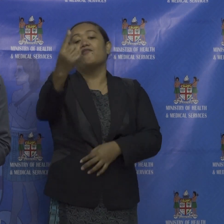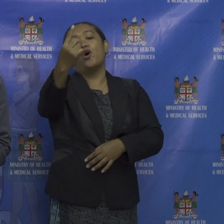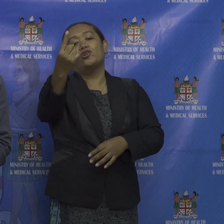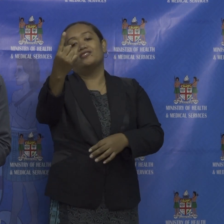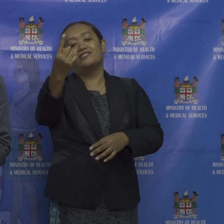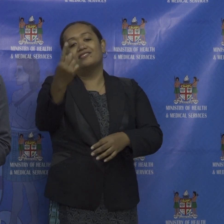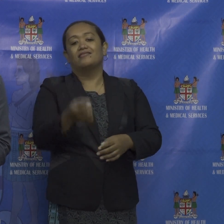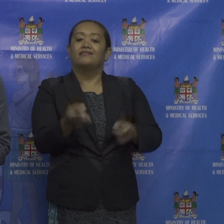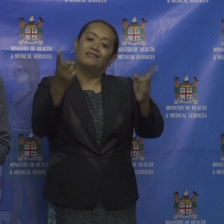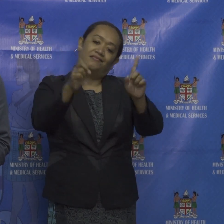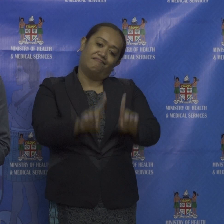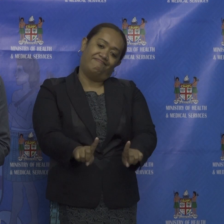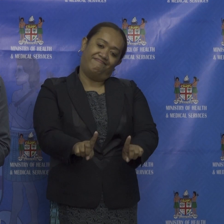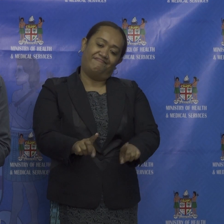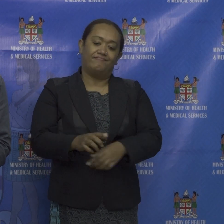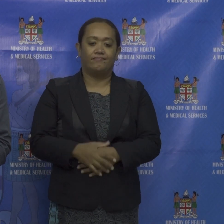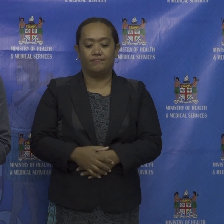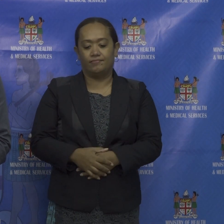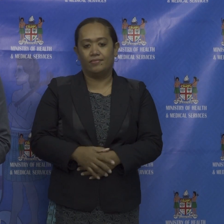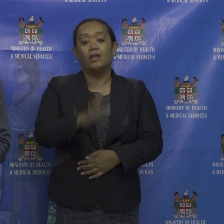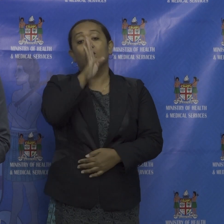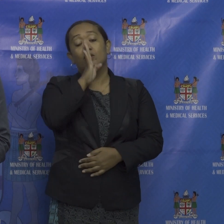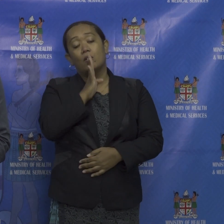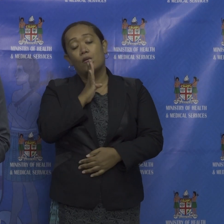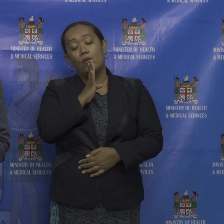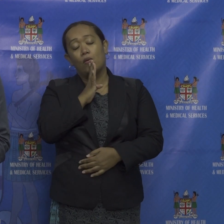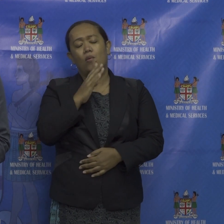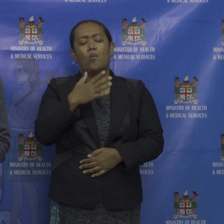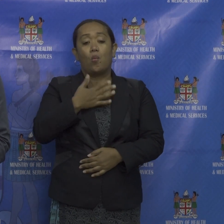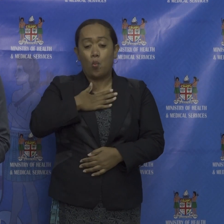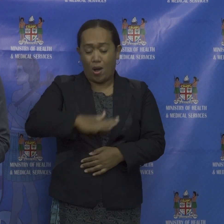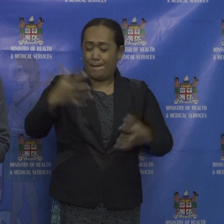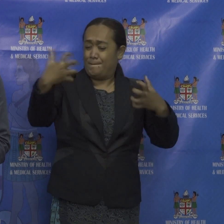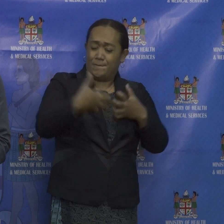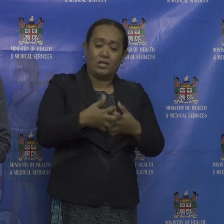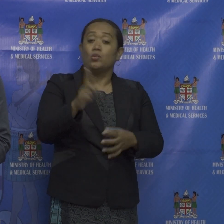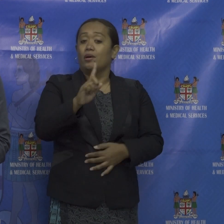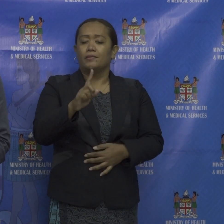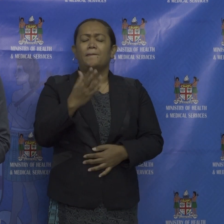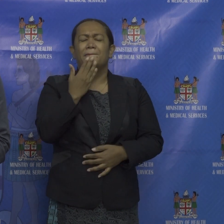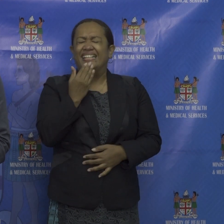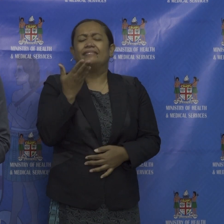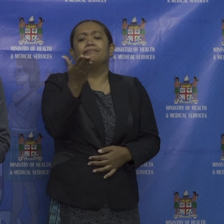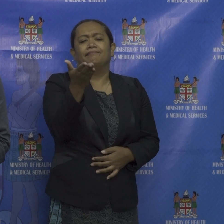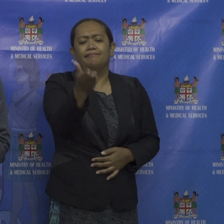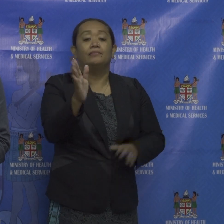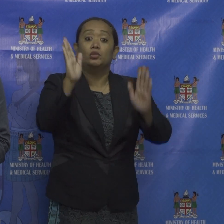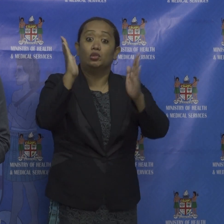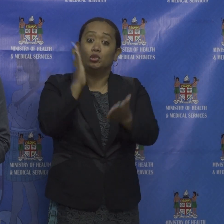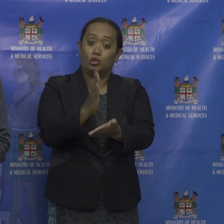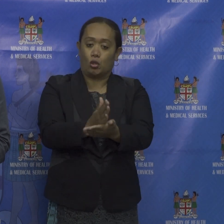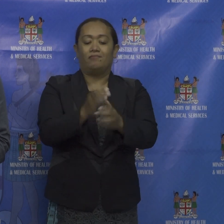So our sorrow this time is matched by an extreme urgency to stop the spread of COVID-19 in our